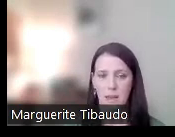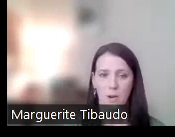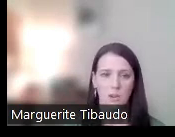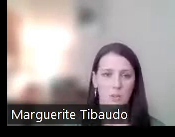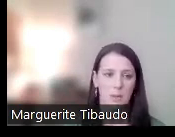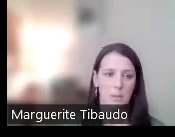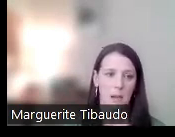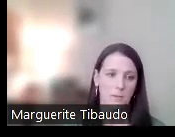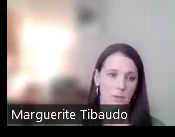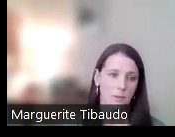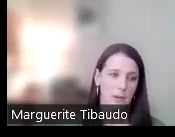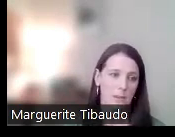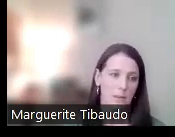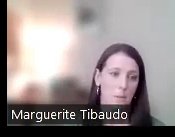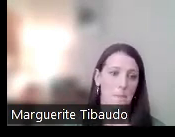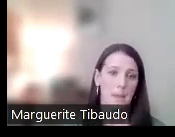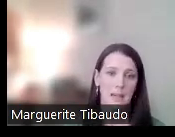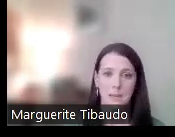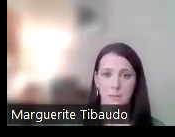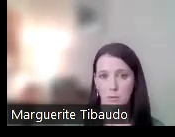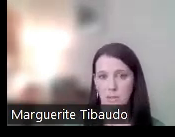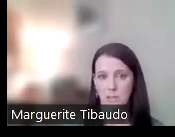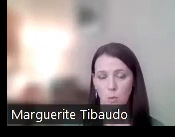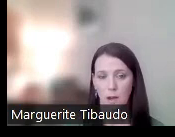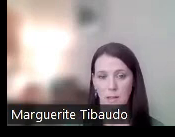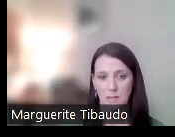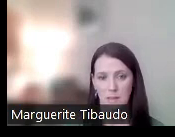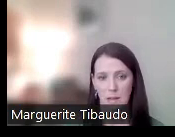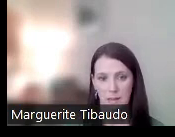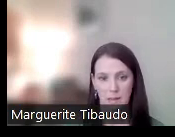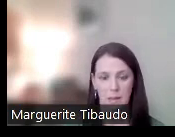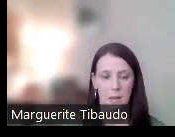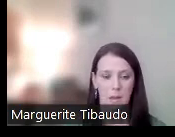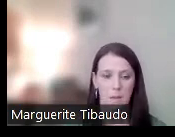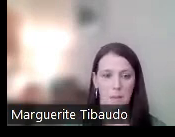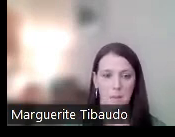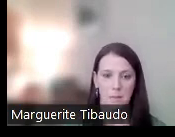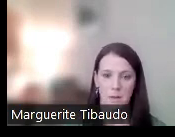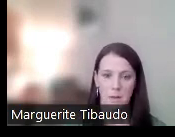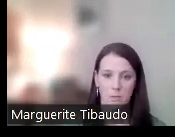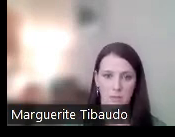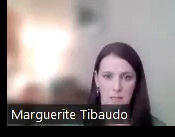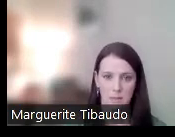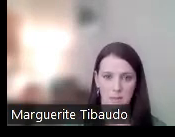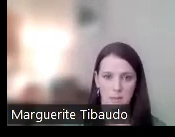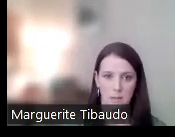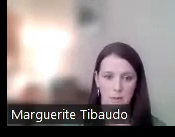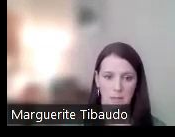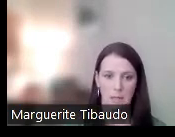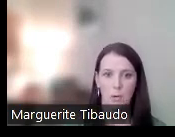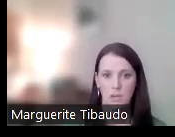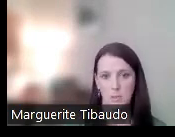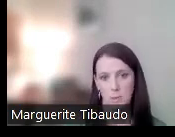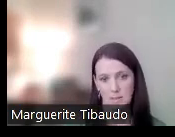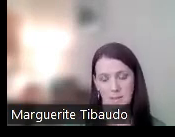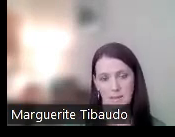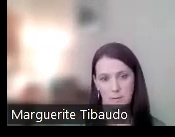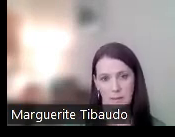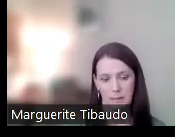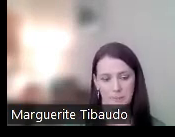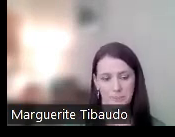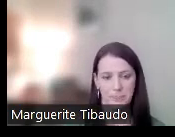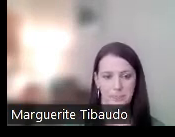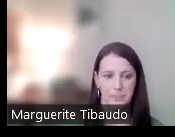trends and also being mindful of the fact that there are many different reasons why a sign might be received differently or